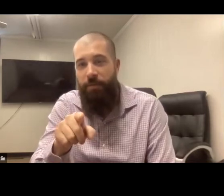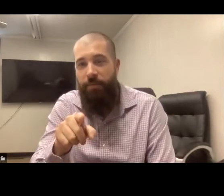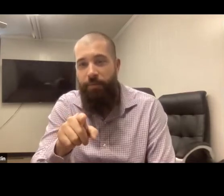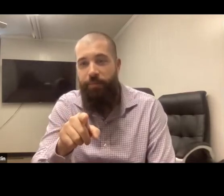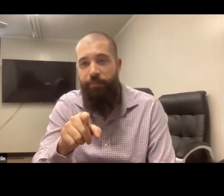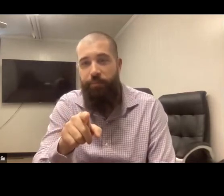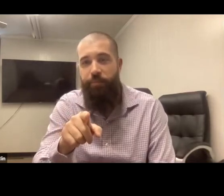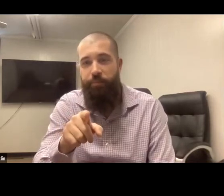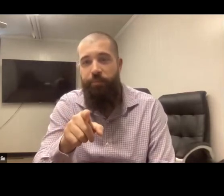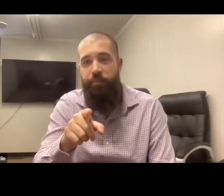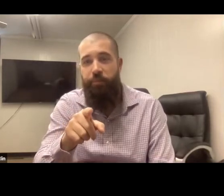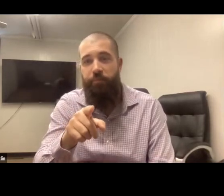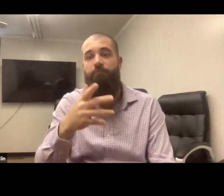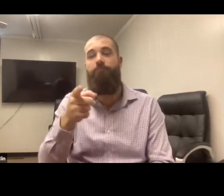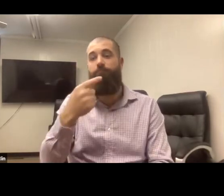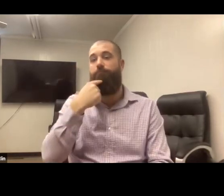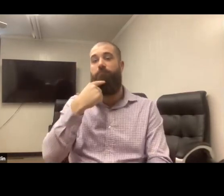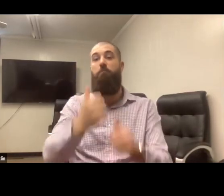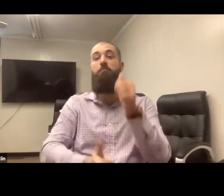So Catherine,